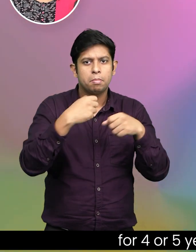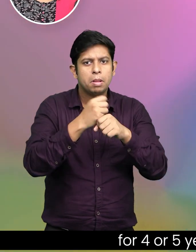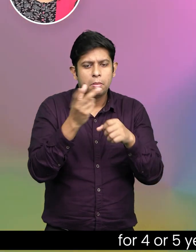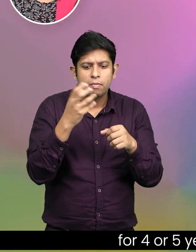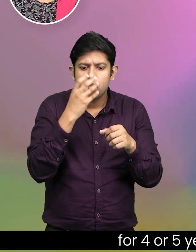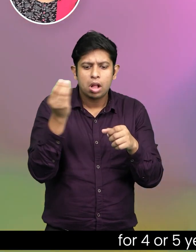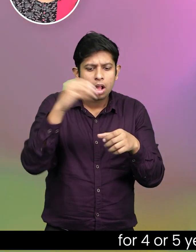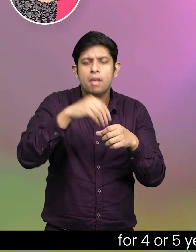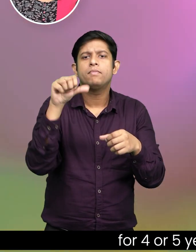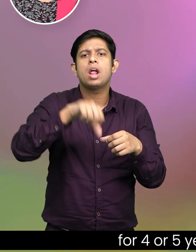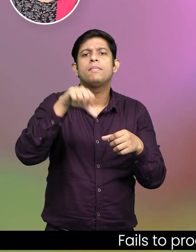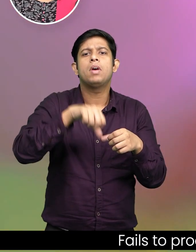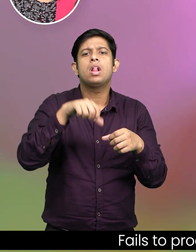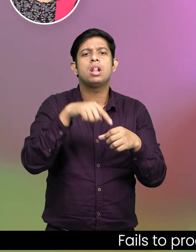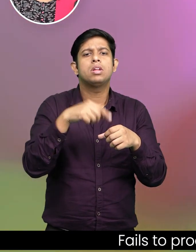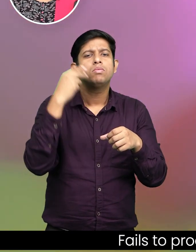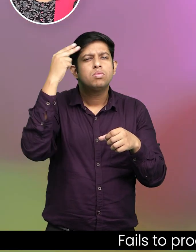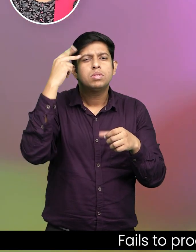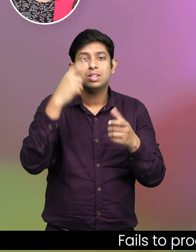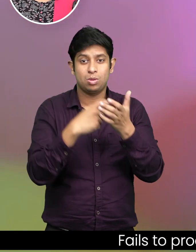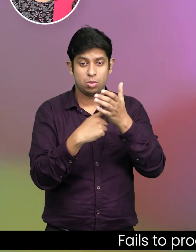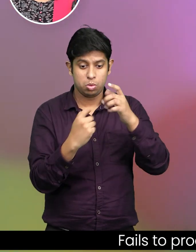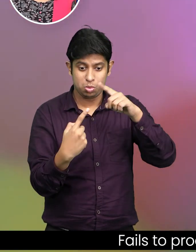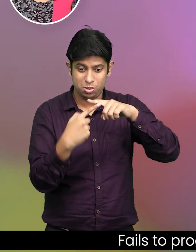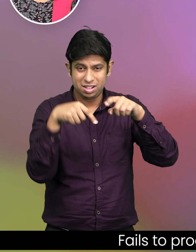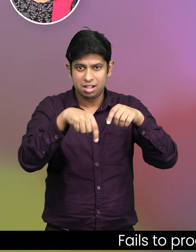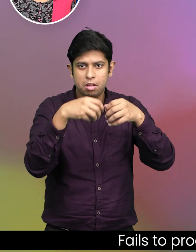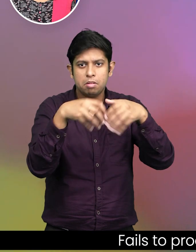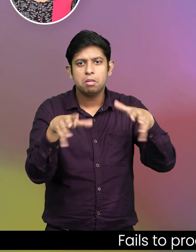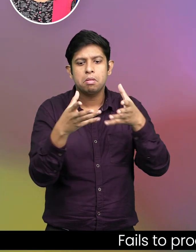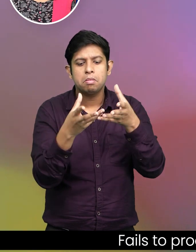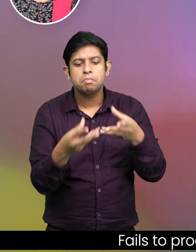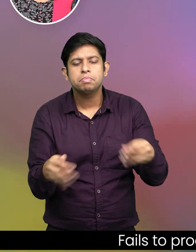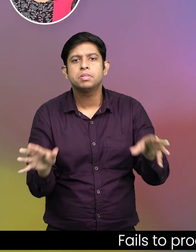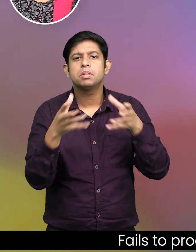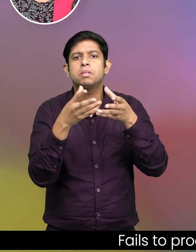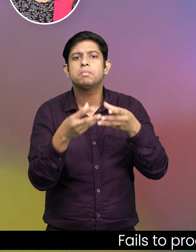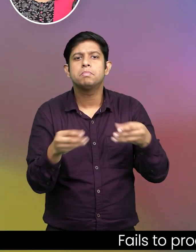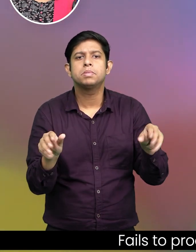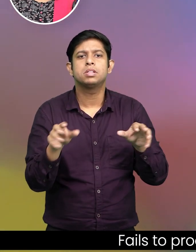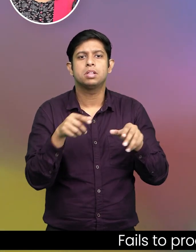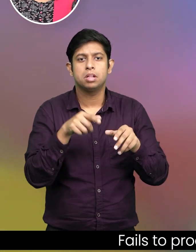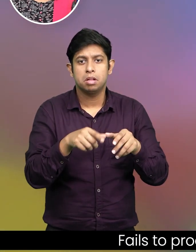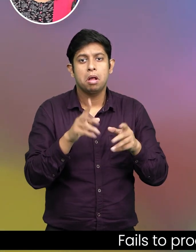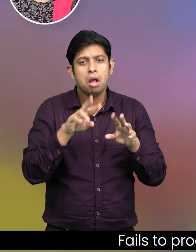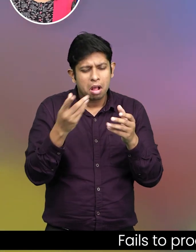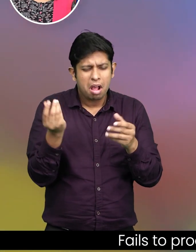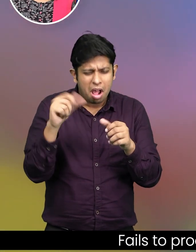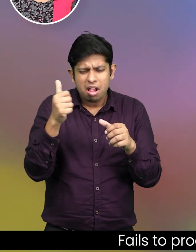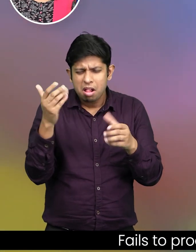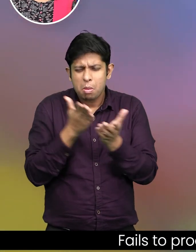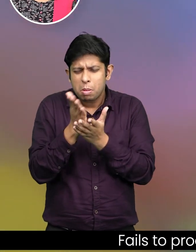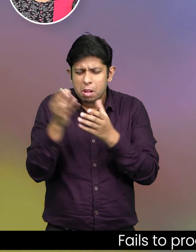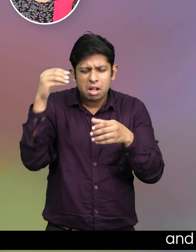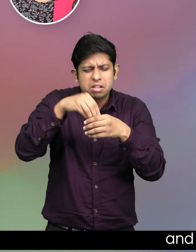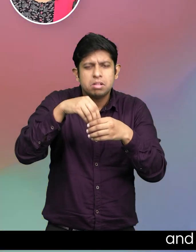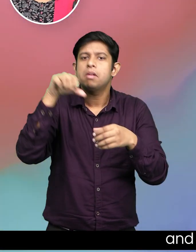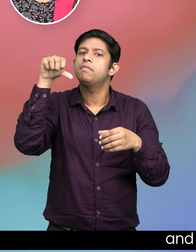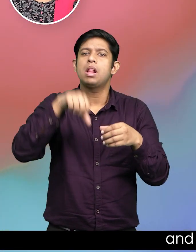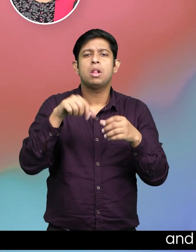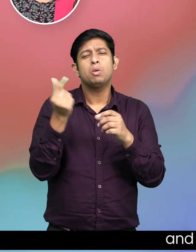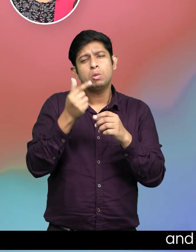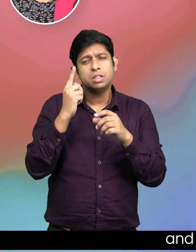same soil fails to produce fruits due to root secretion